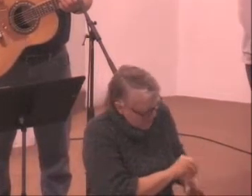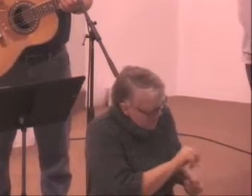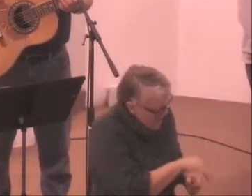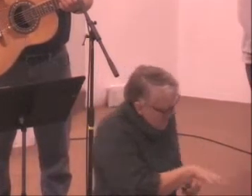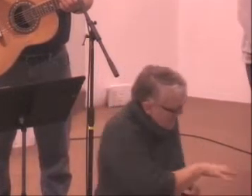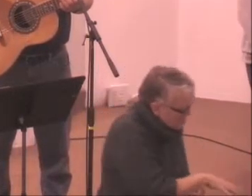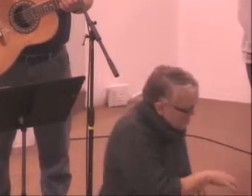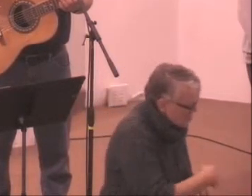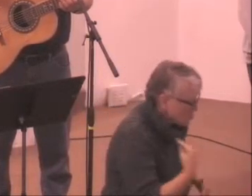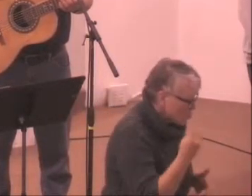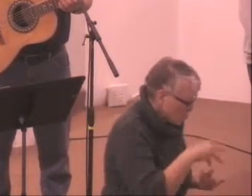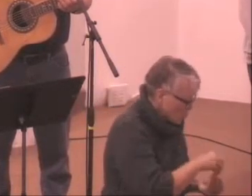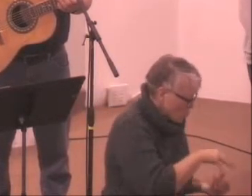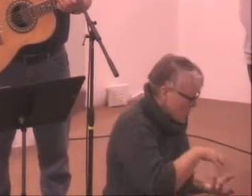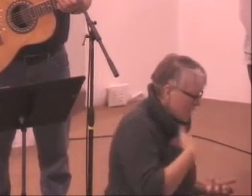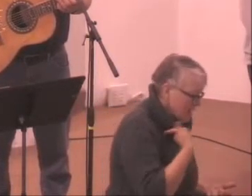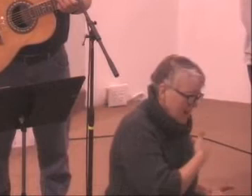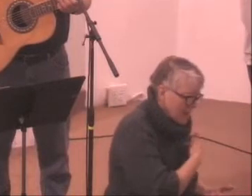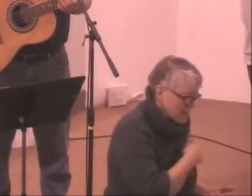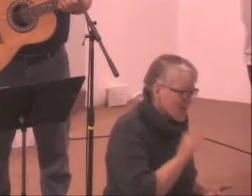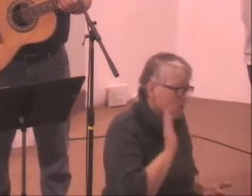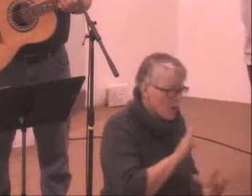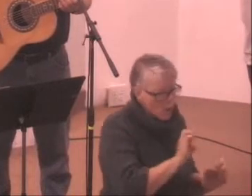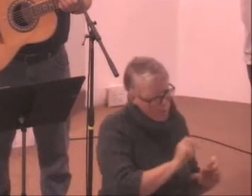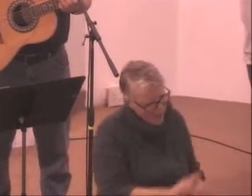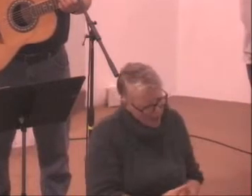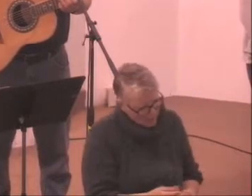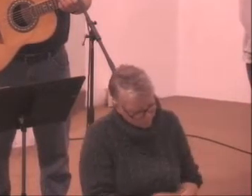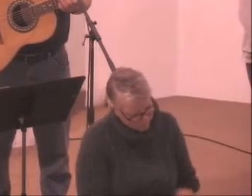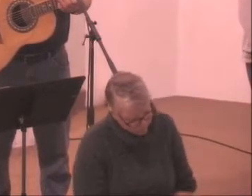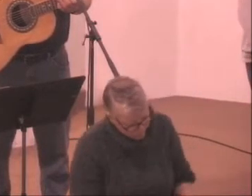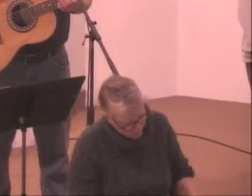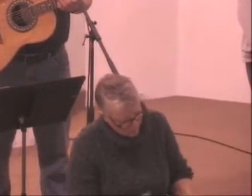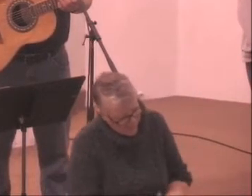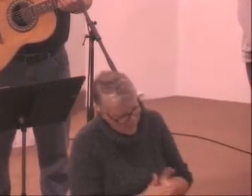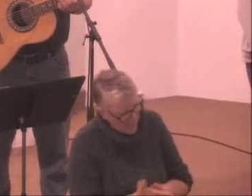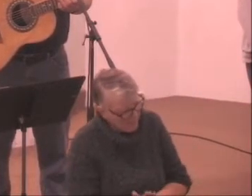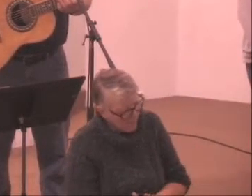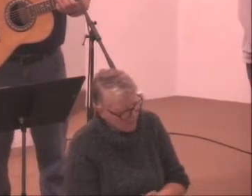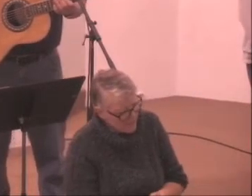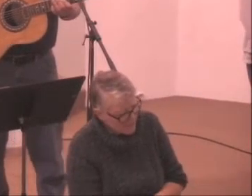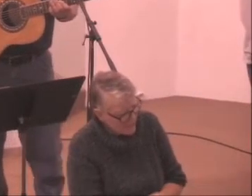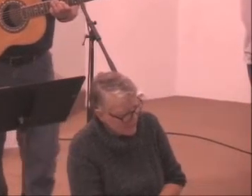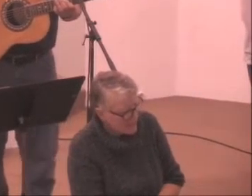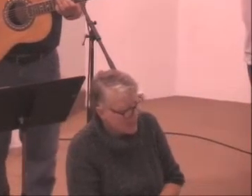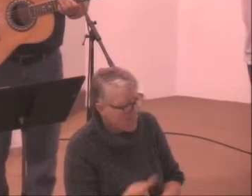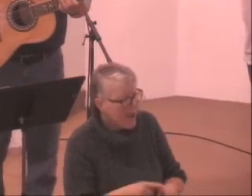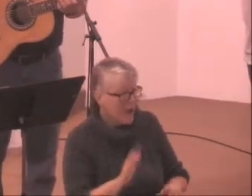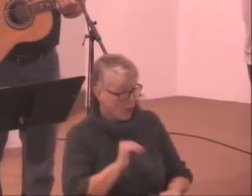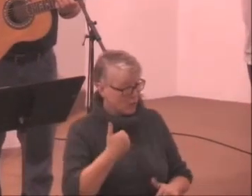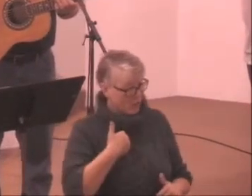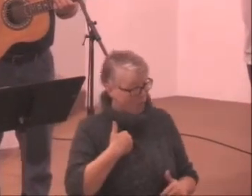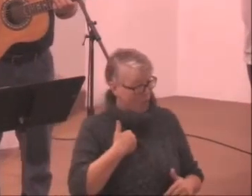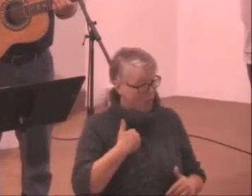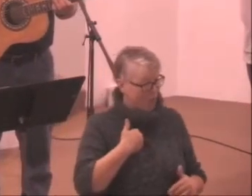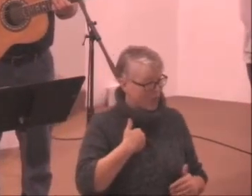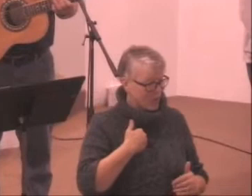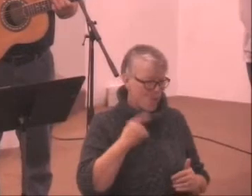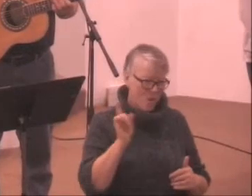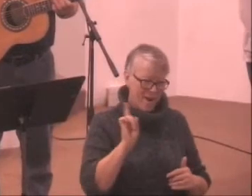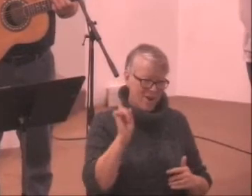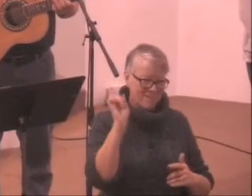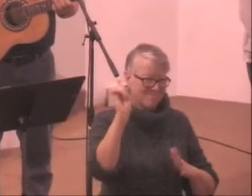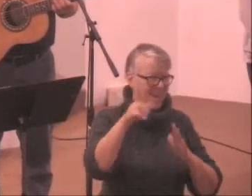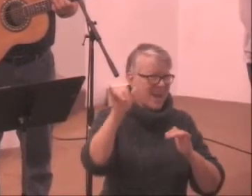return. But Lord, our soul is with you in eternity. Father, we look forward to the day when we can see